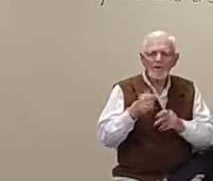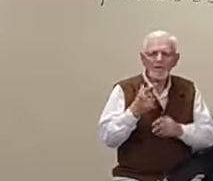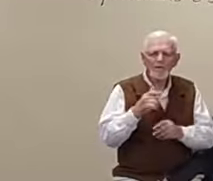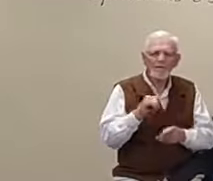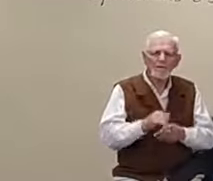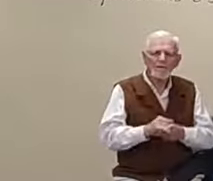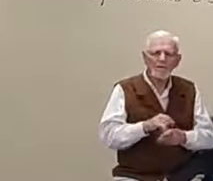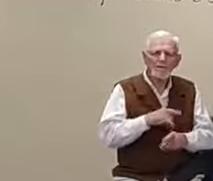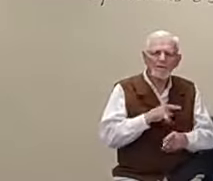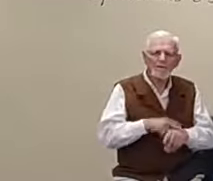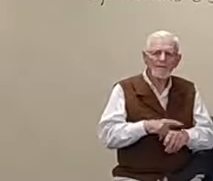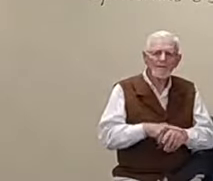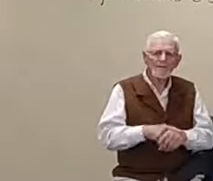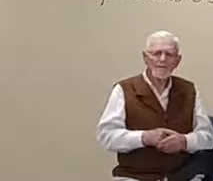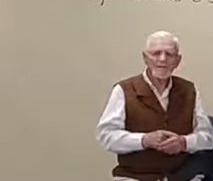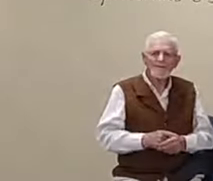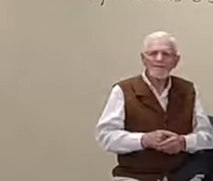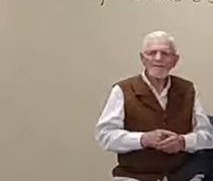time. It drives me nuts.